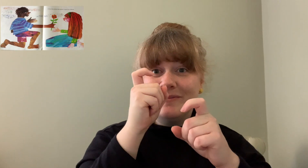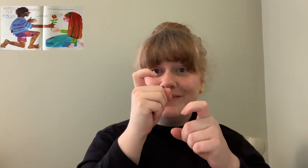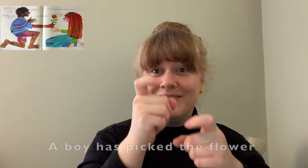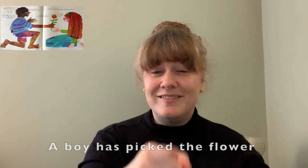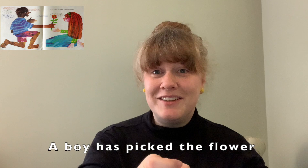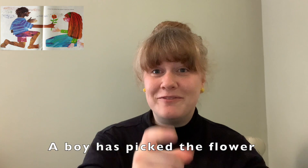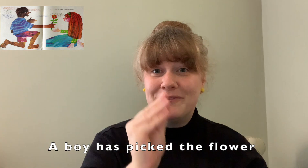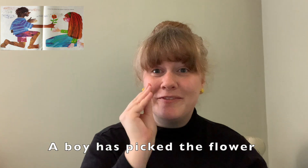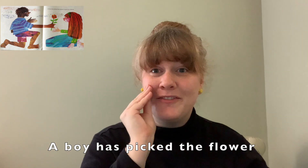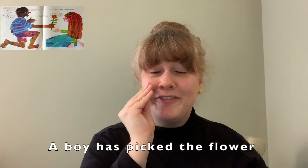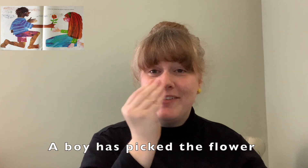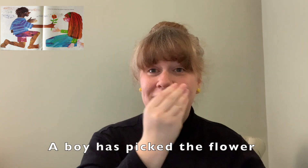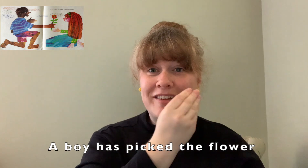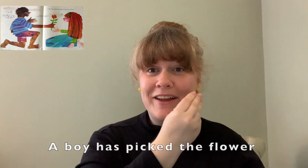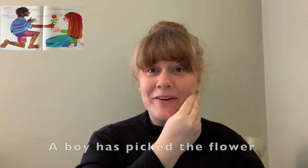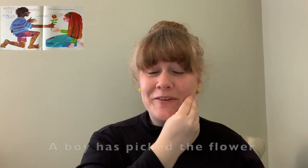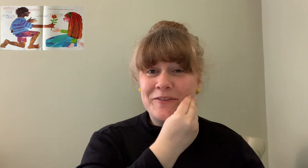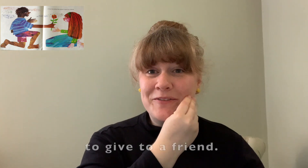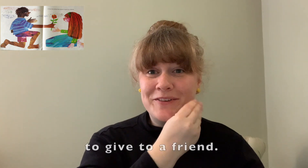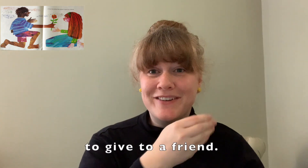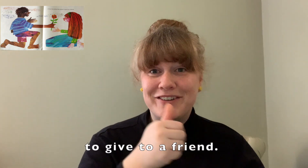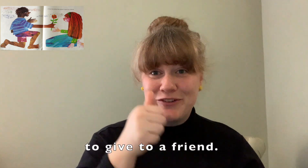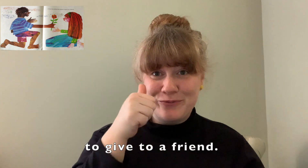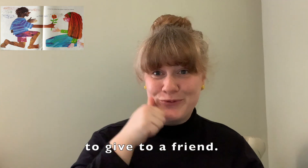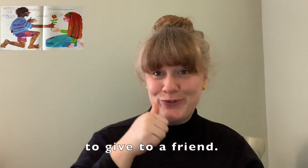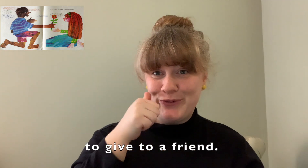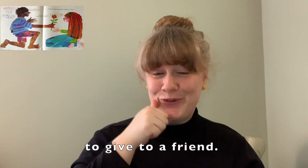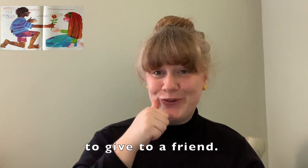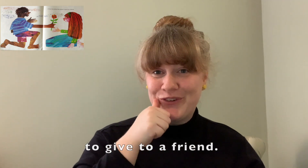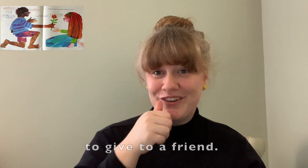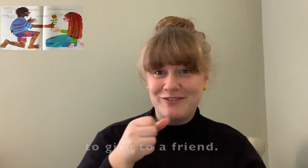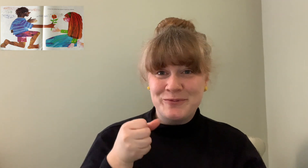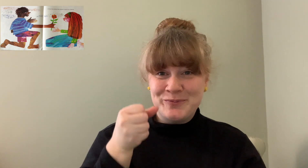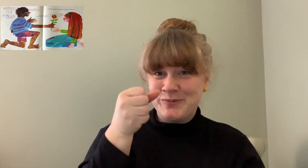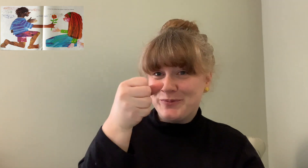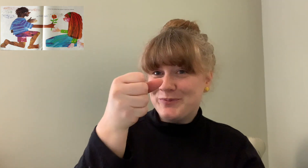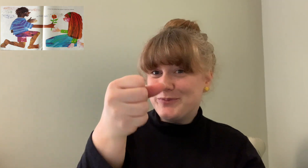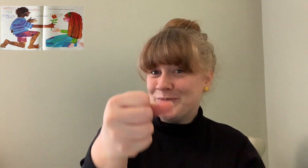A boy has picked the flower to give to a friend.